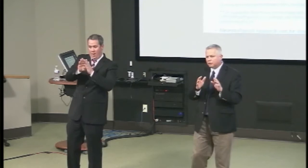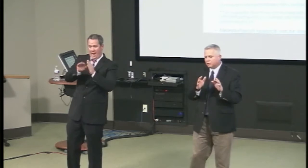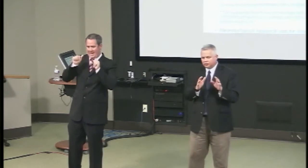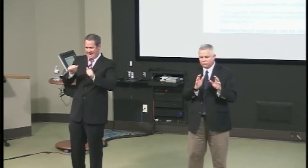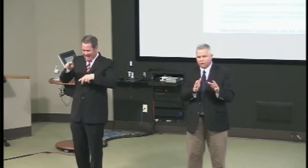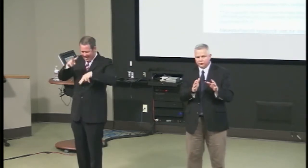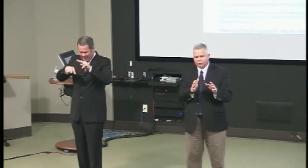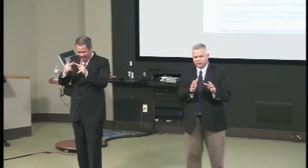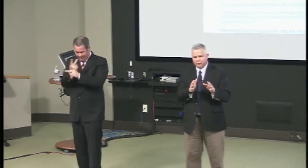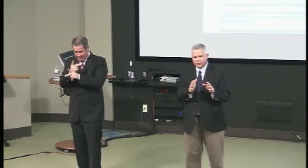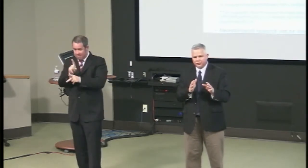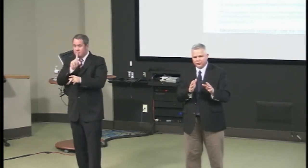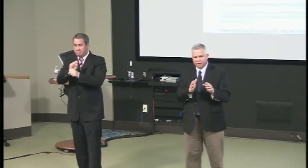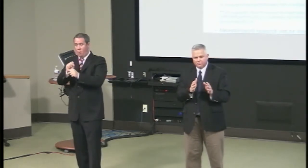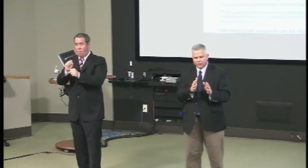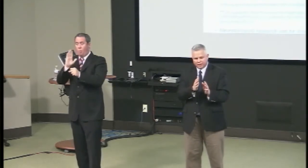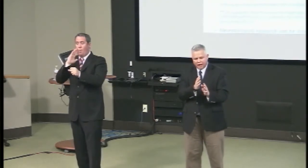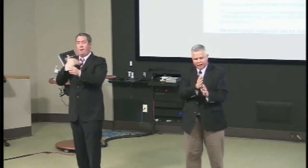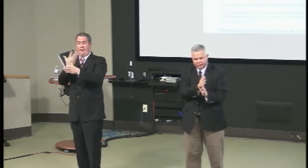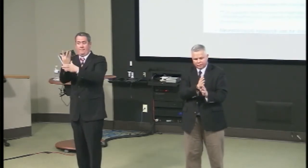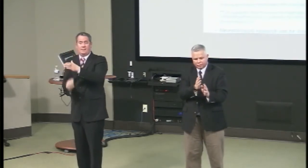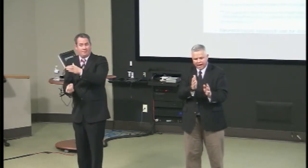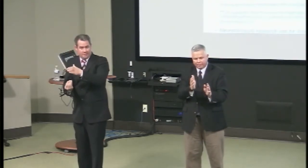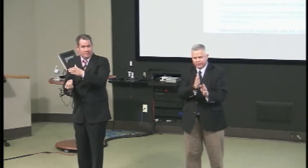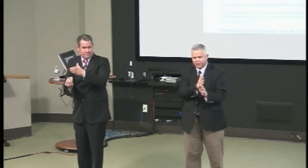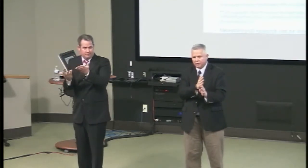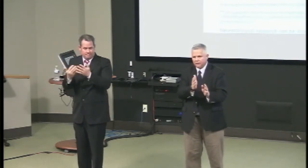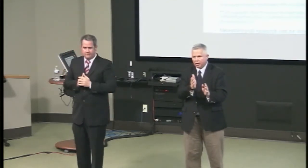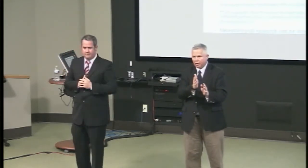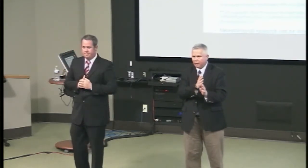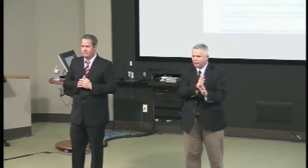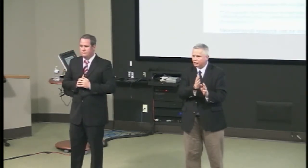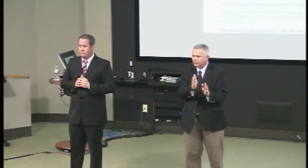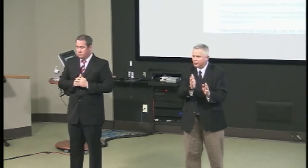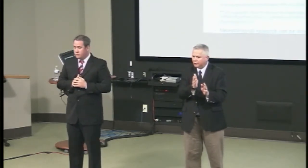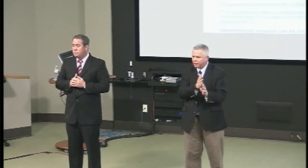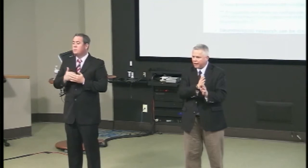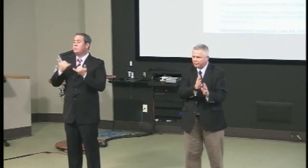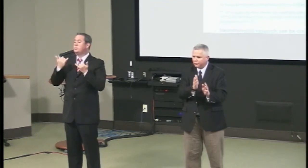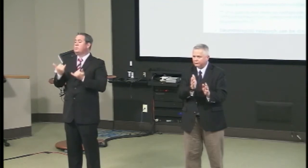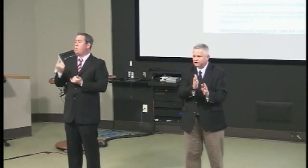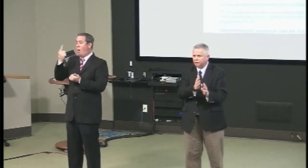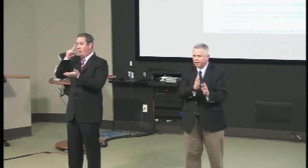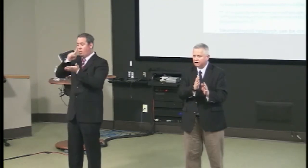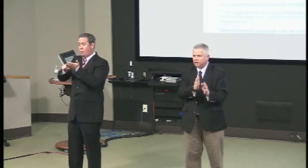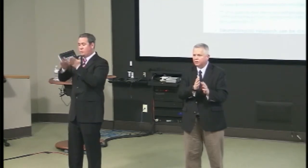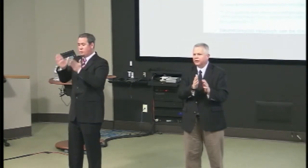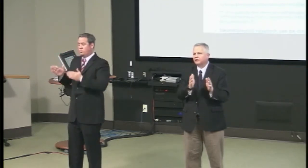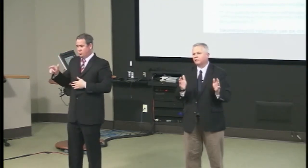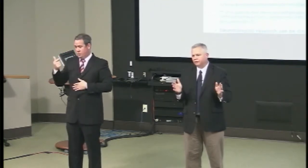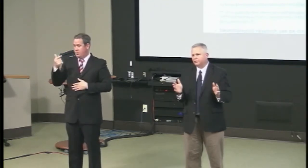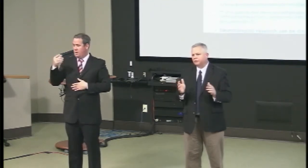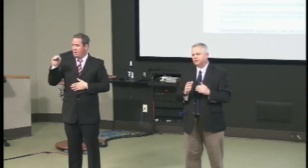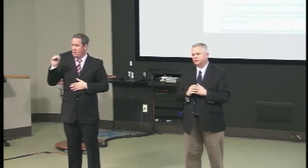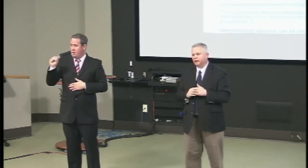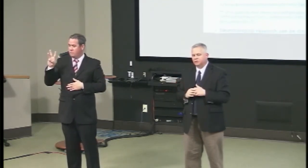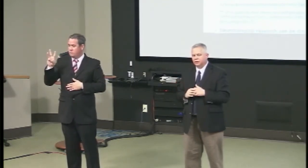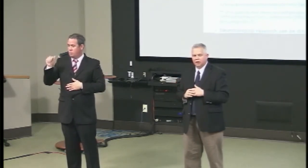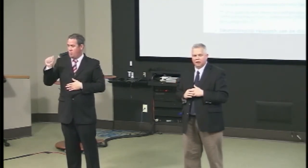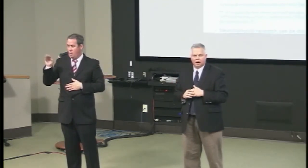also look to auditory processing, but not in the rapid high frequency range, but in lower